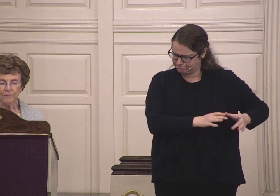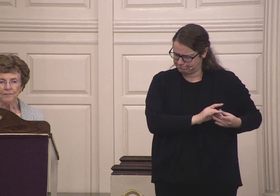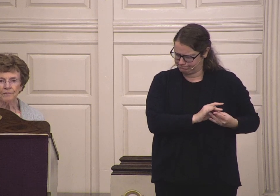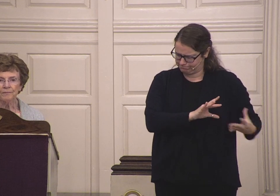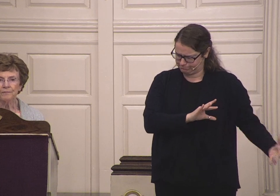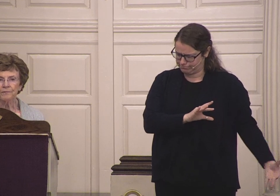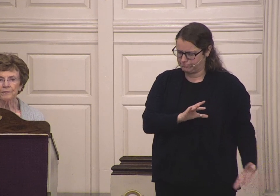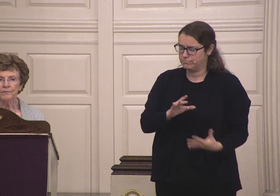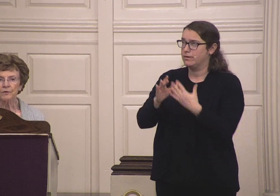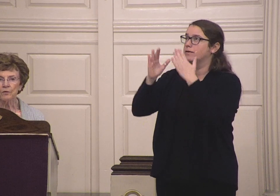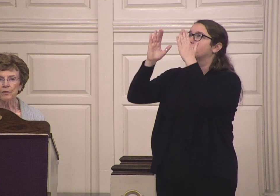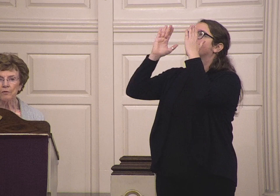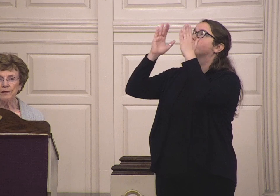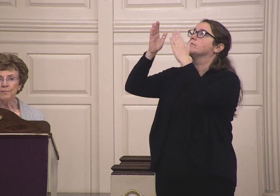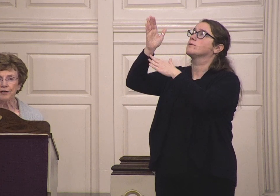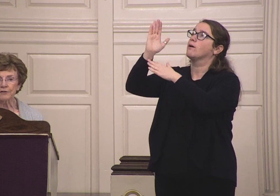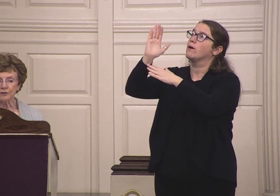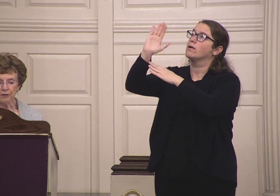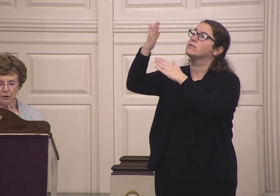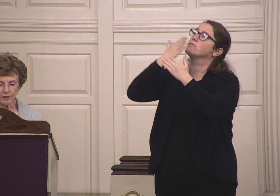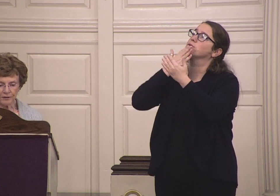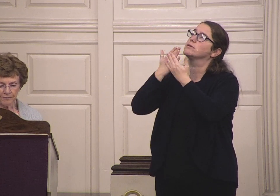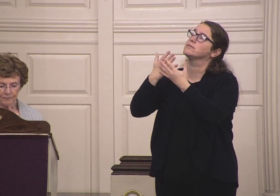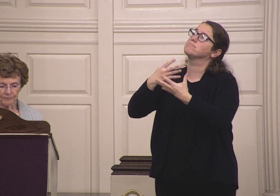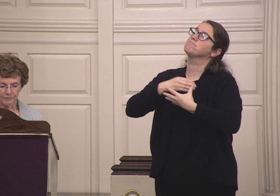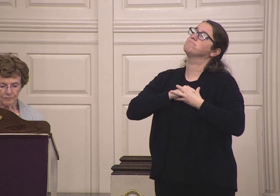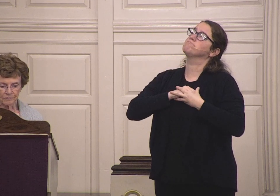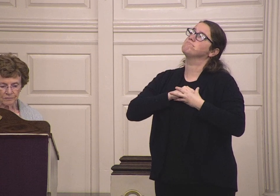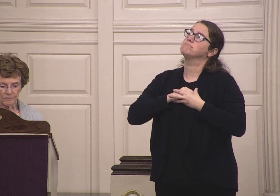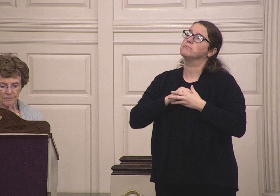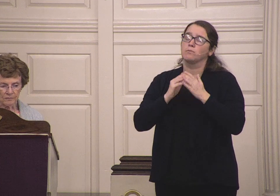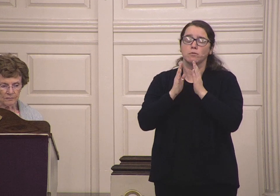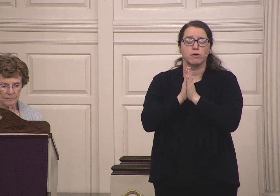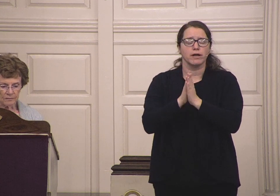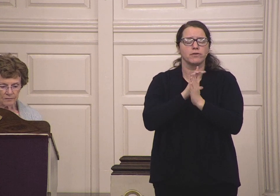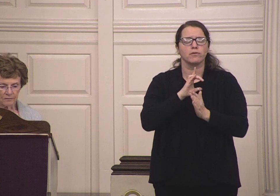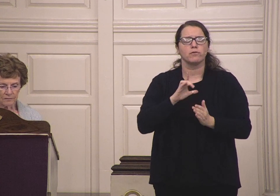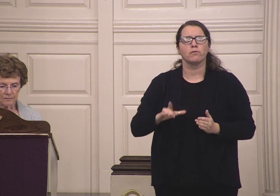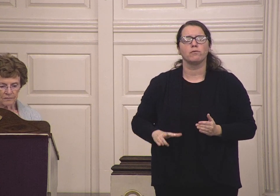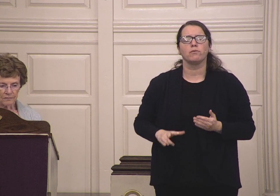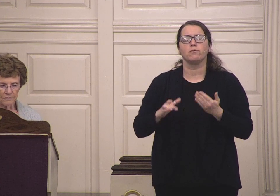God. We pray to the Lord.